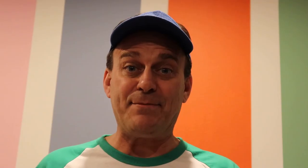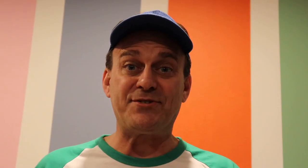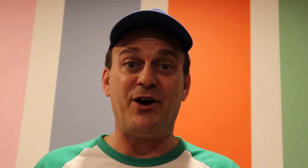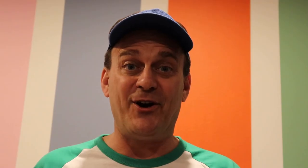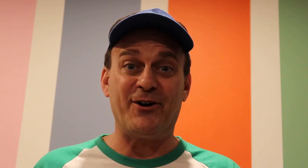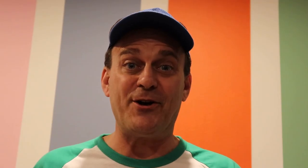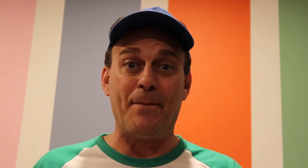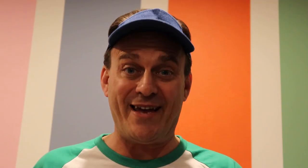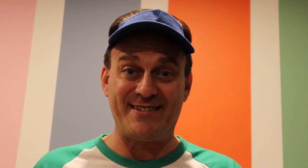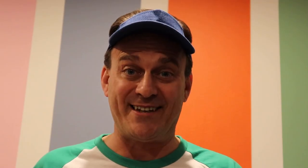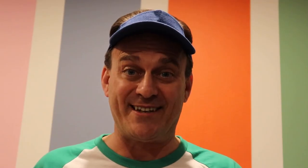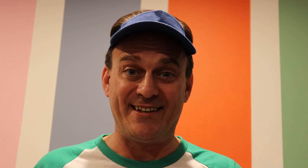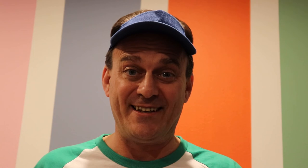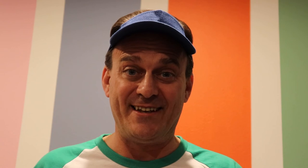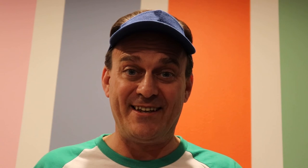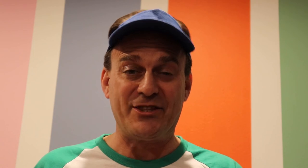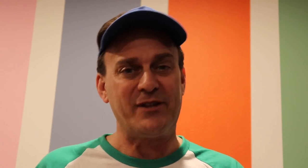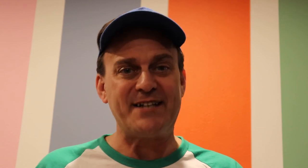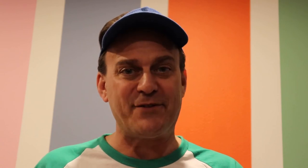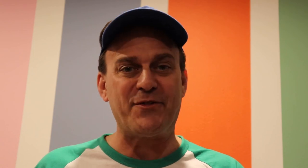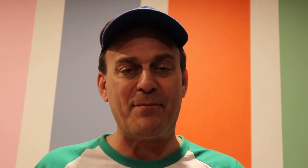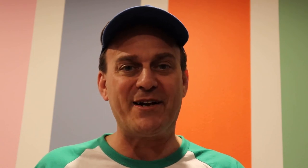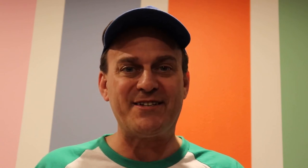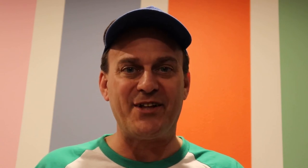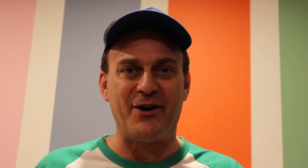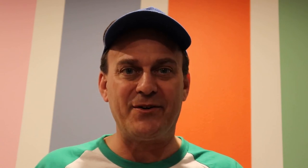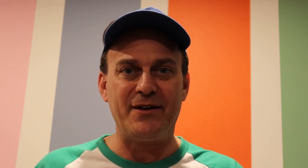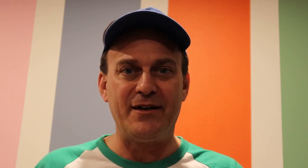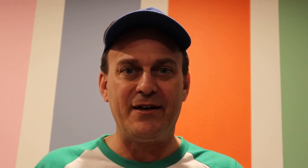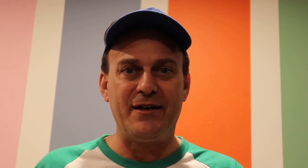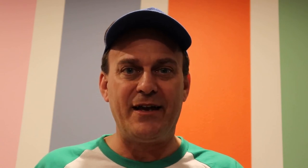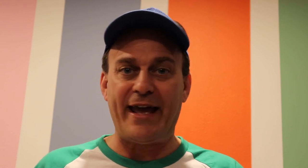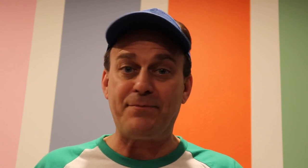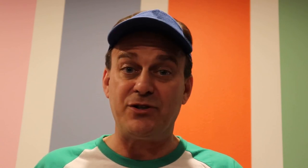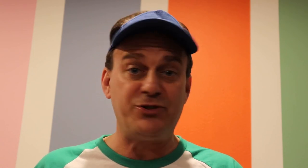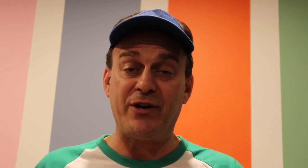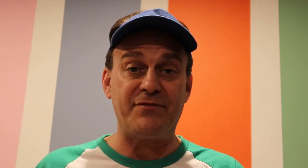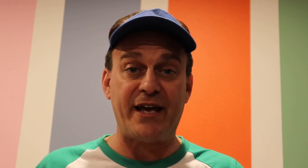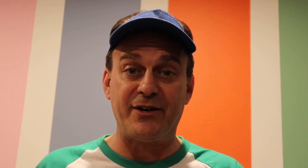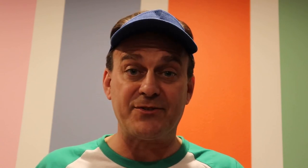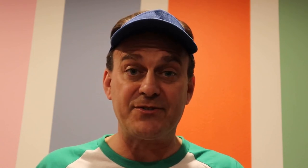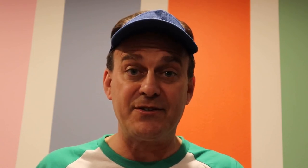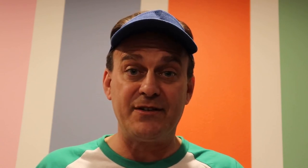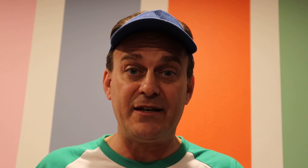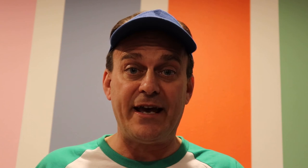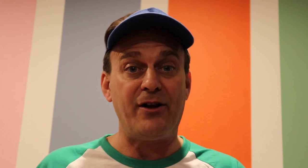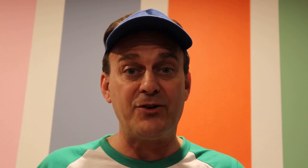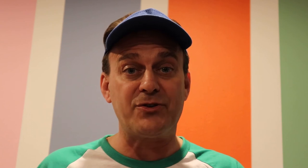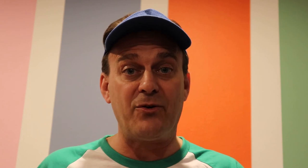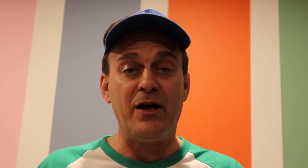Apes are amazing. They're a lot different than monkeys, though. Apes don't have tails. And also,